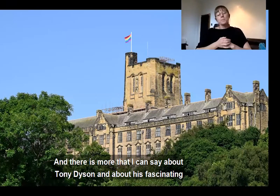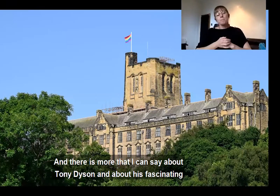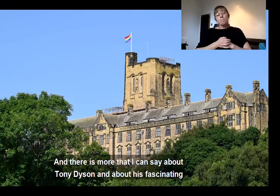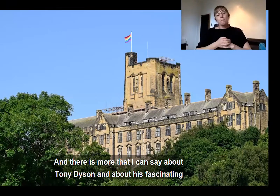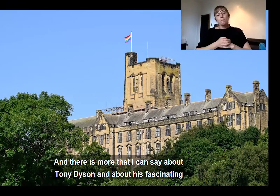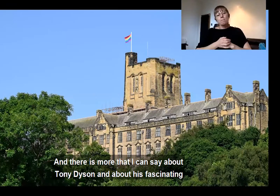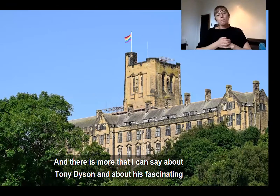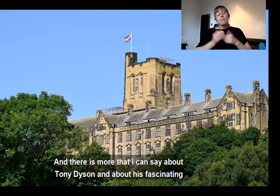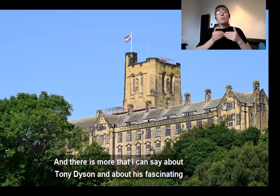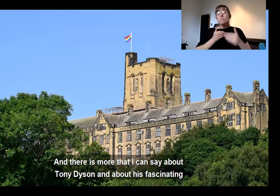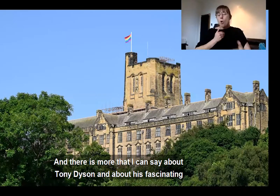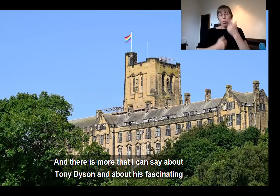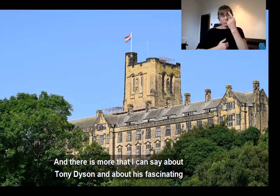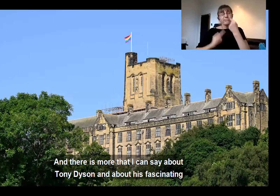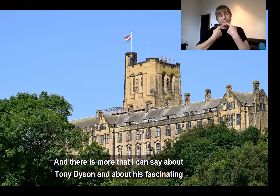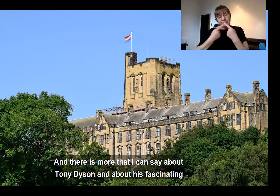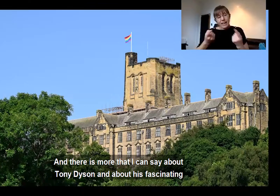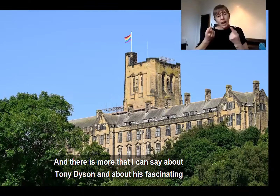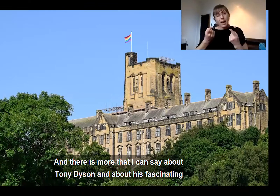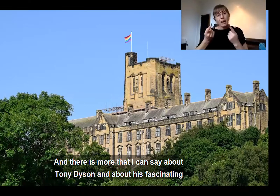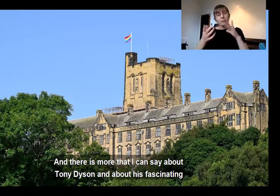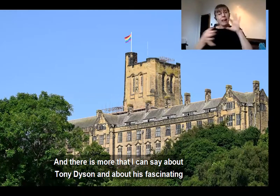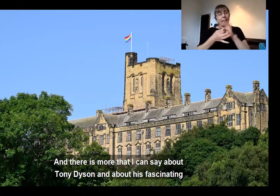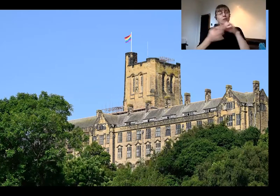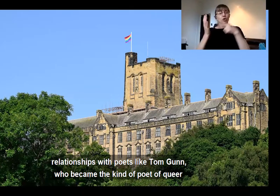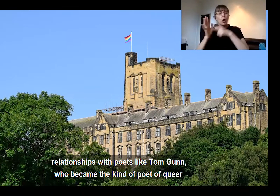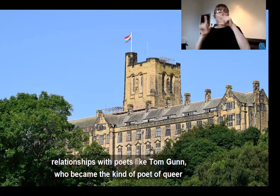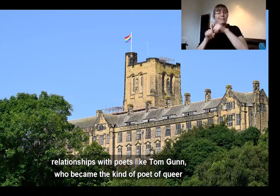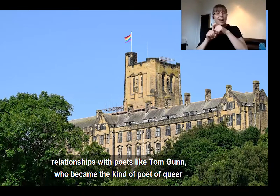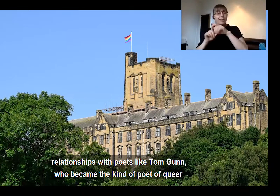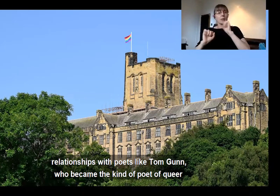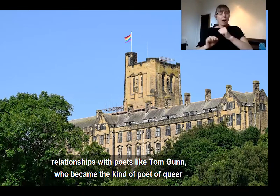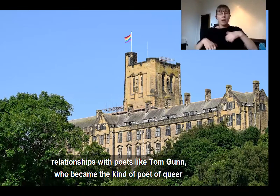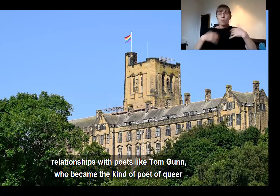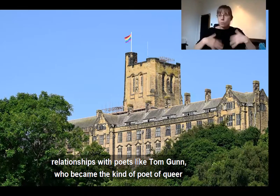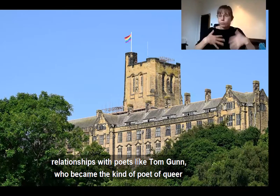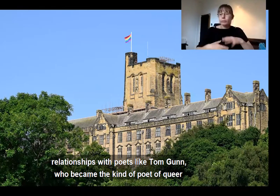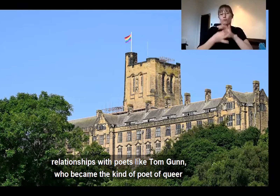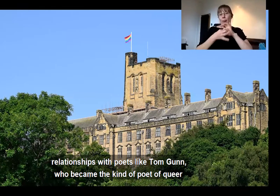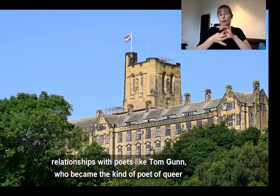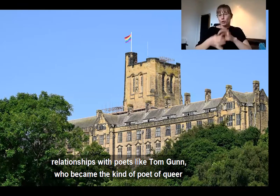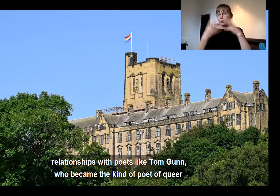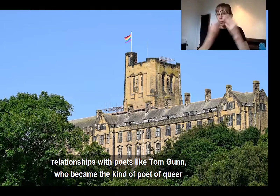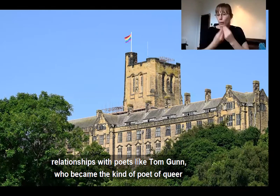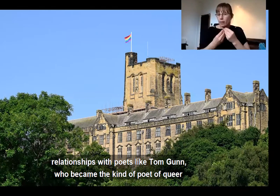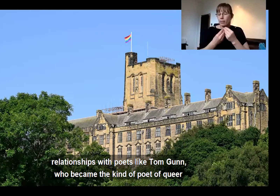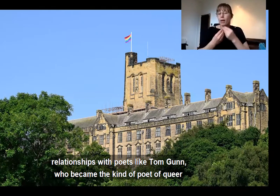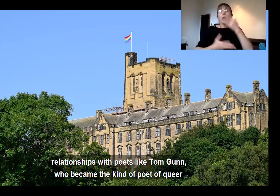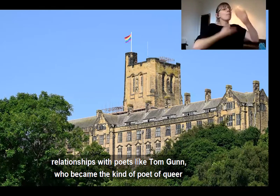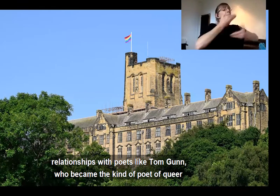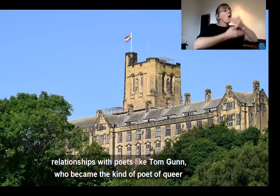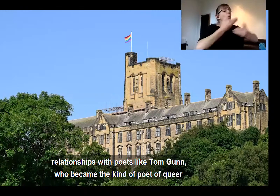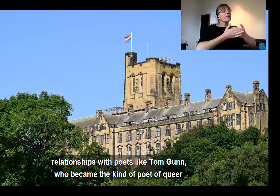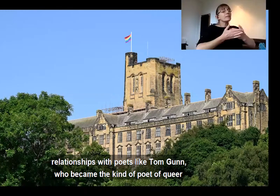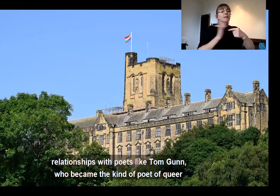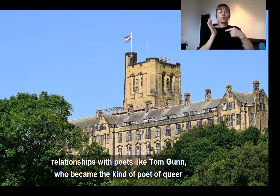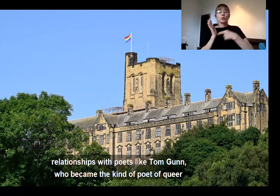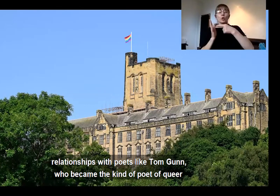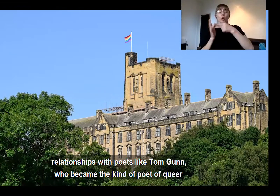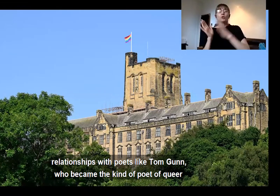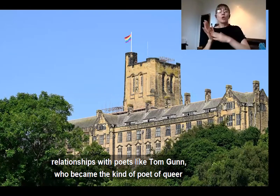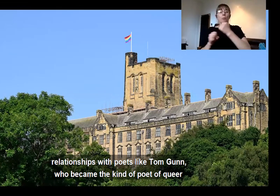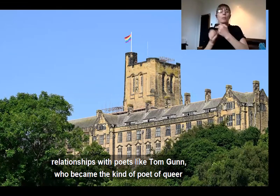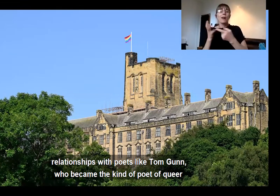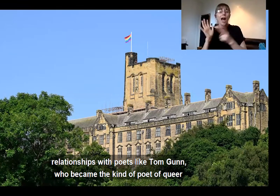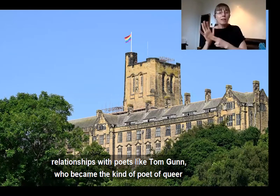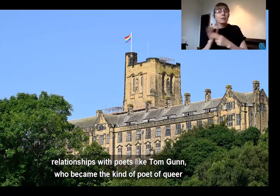There is more that I can say about Tony Dyson and about his fascinating relationships with poets like Tom Gunn,